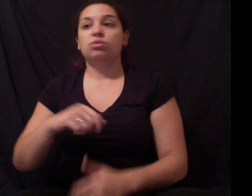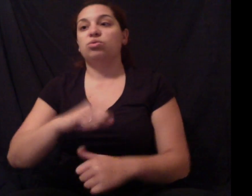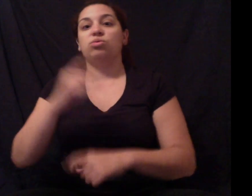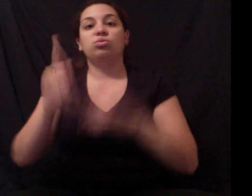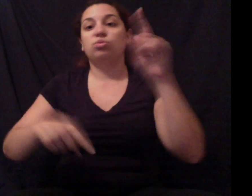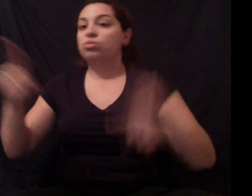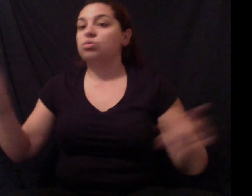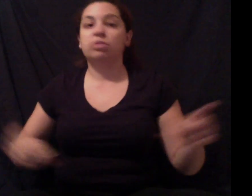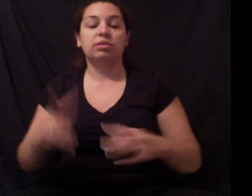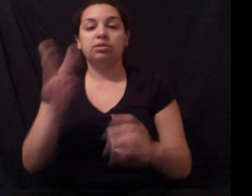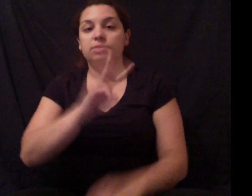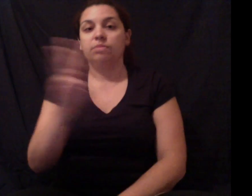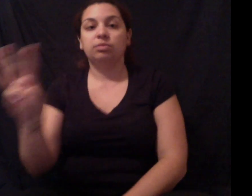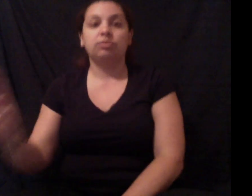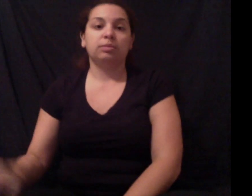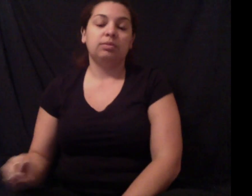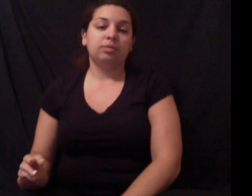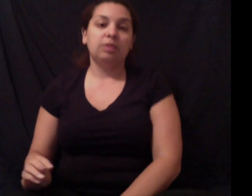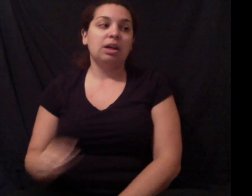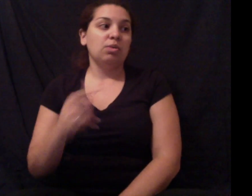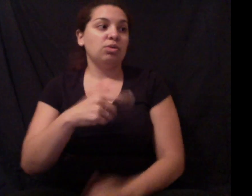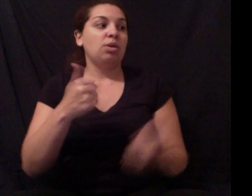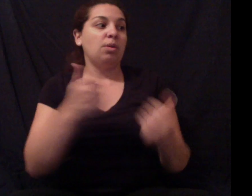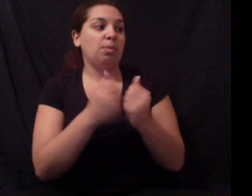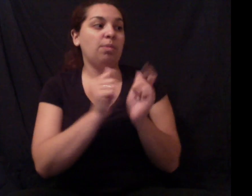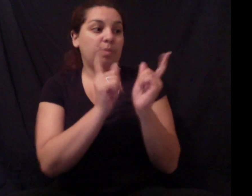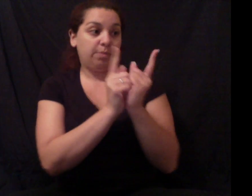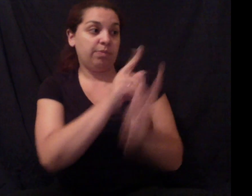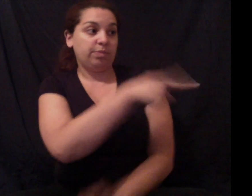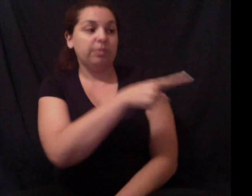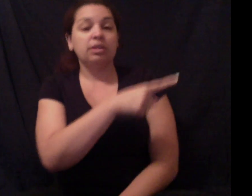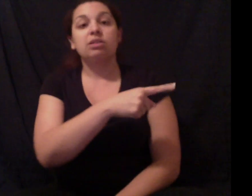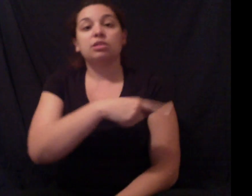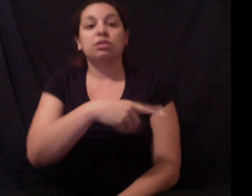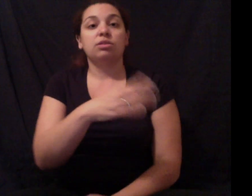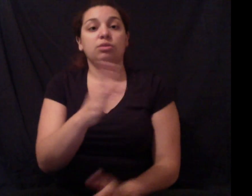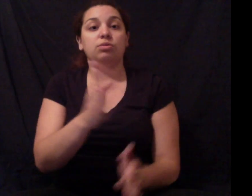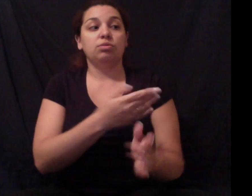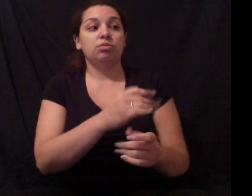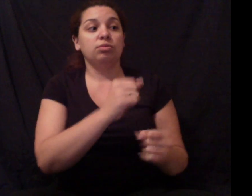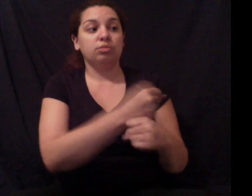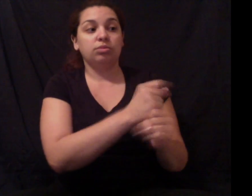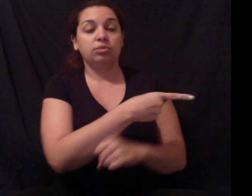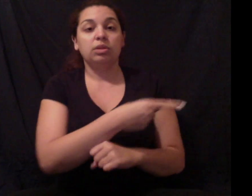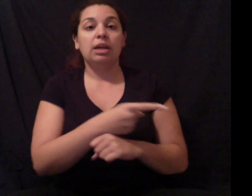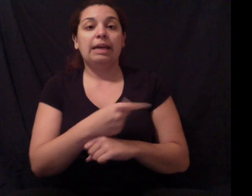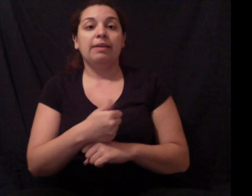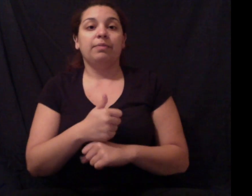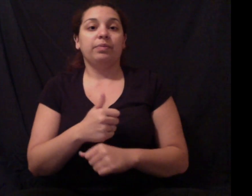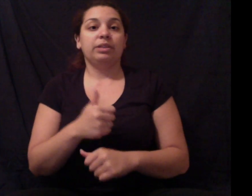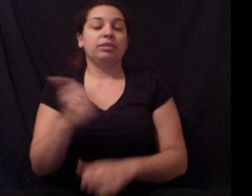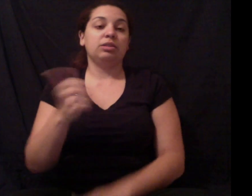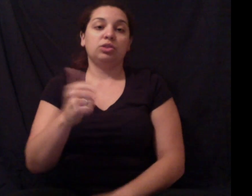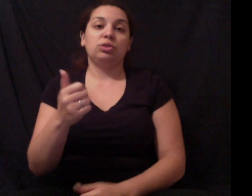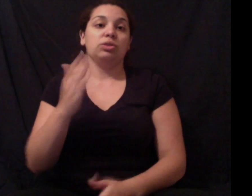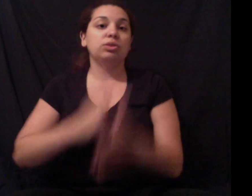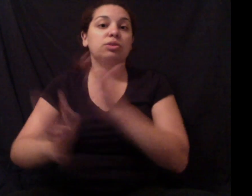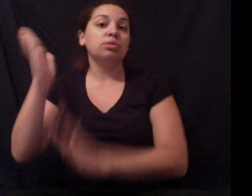man behind Smooth McGroove and understand how he was able to make a career out of something that even 10 years ago, most people probably wouldn't have